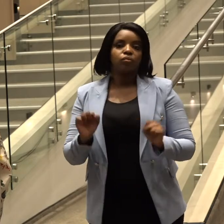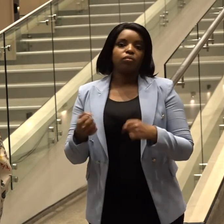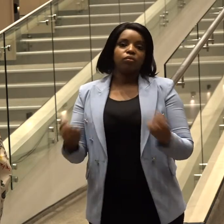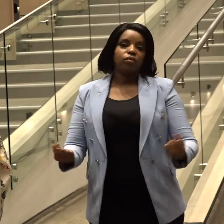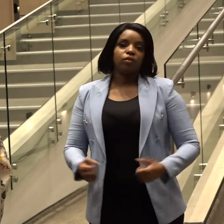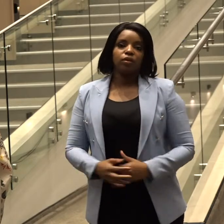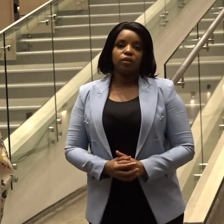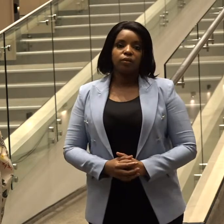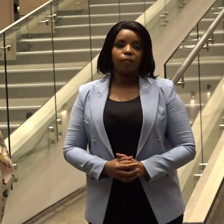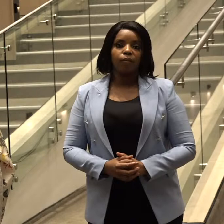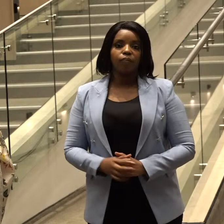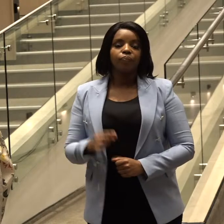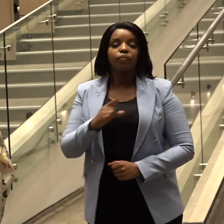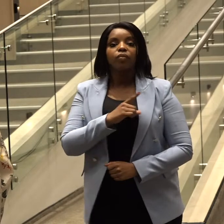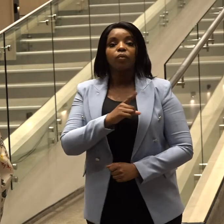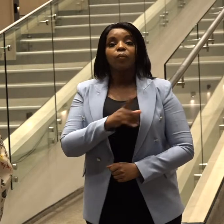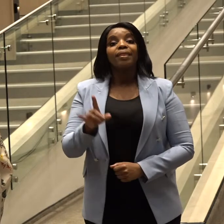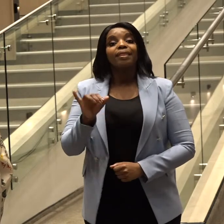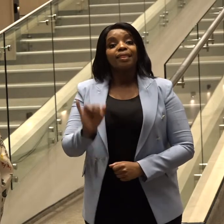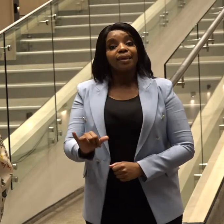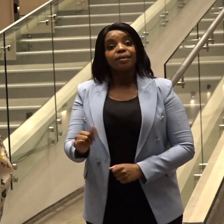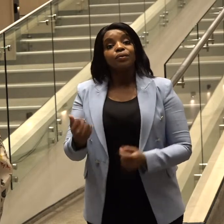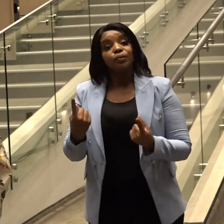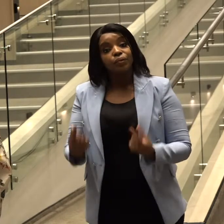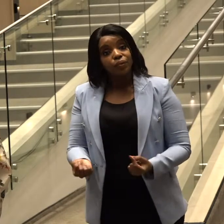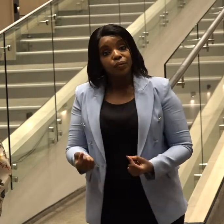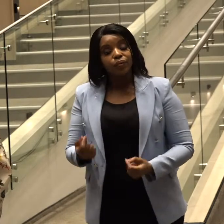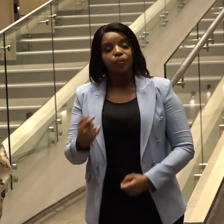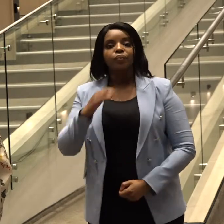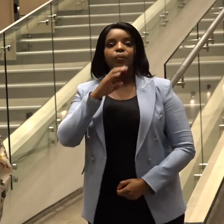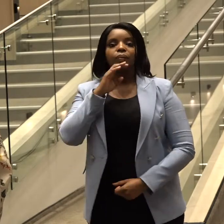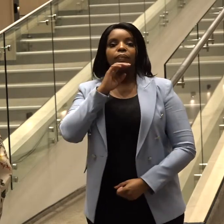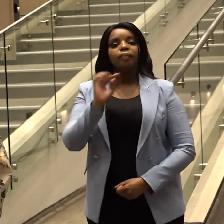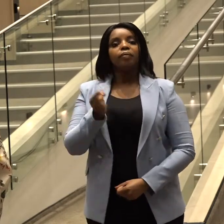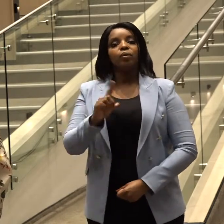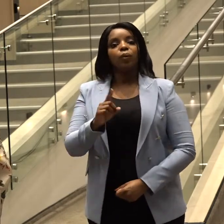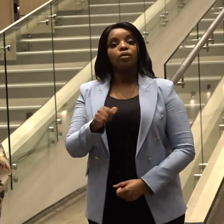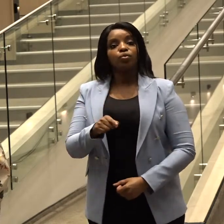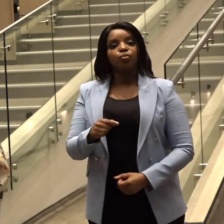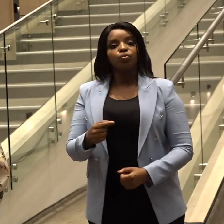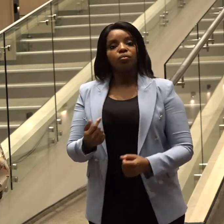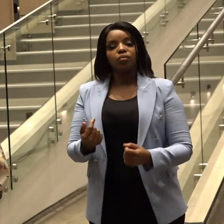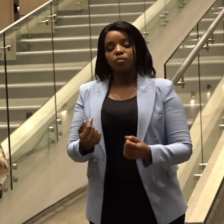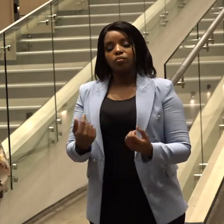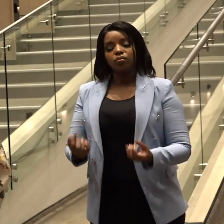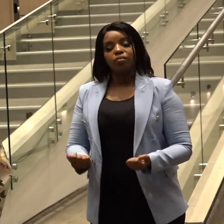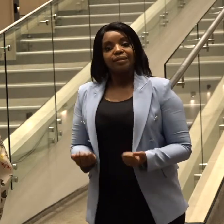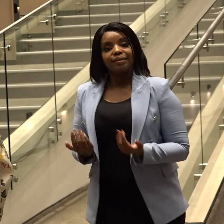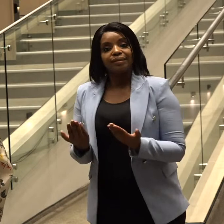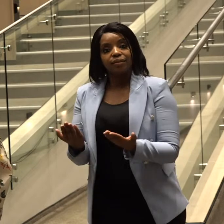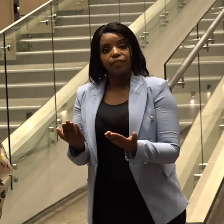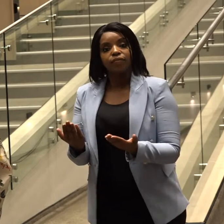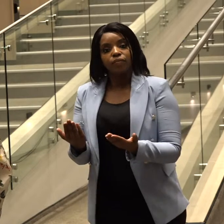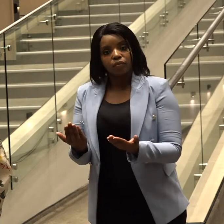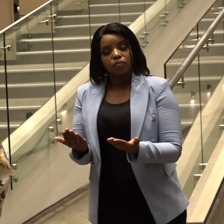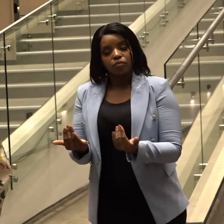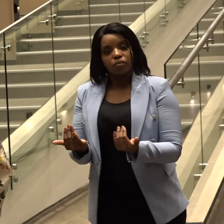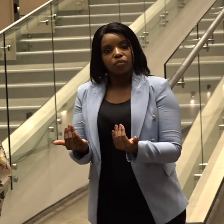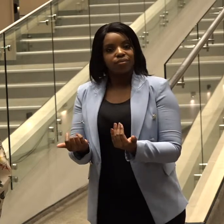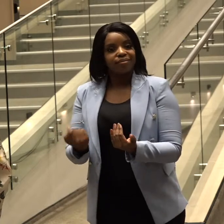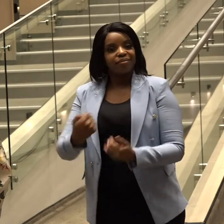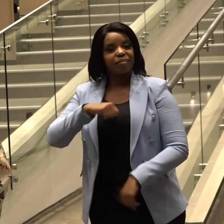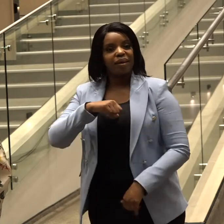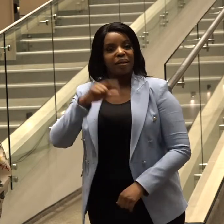when it does that when you render Services you expect a fee to be paid and in our